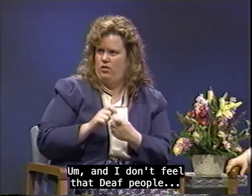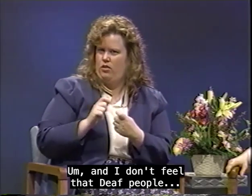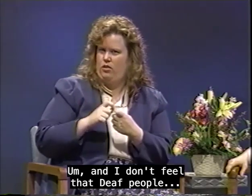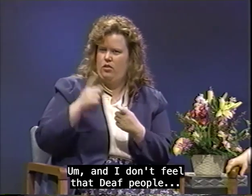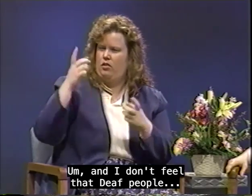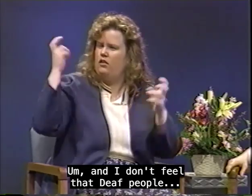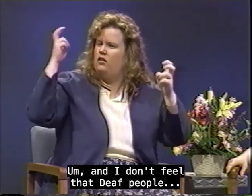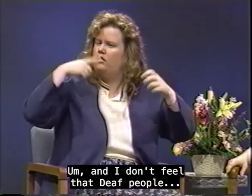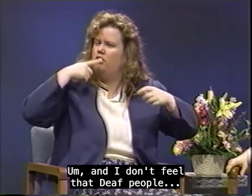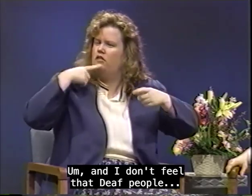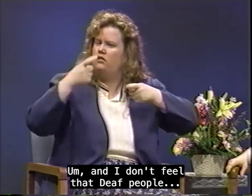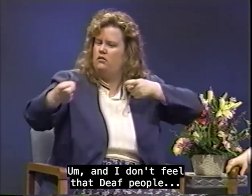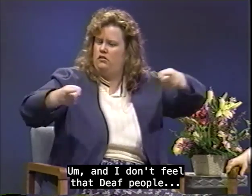And I don't feel that deaf people,